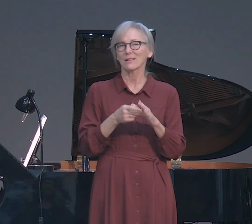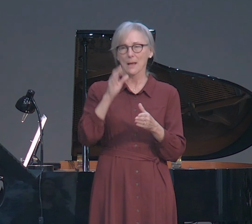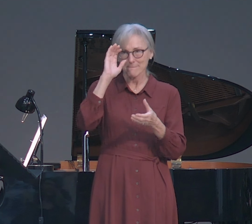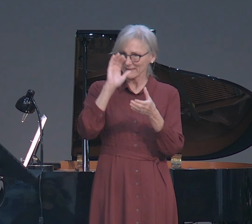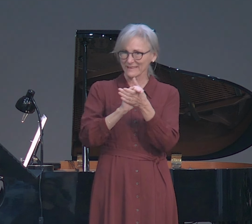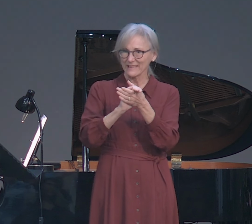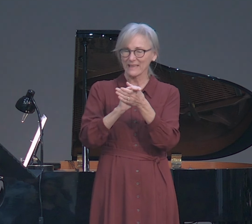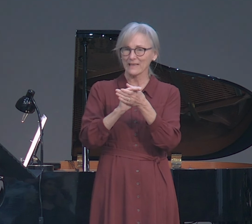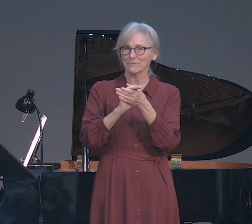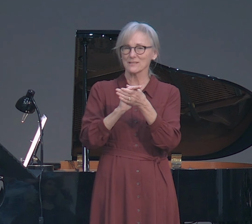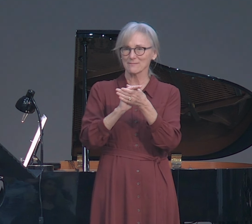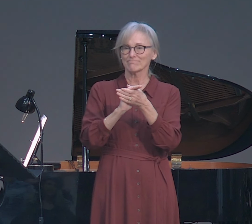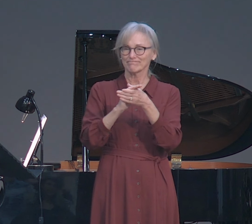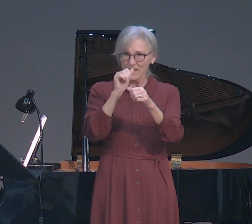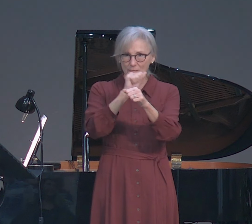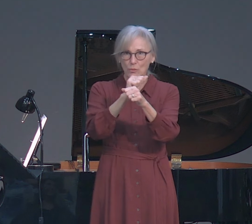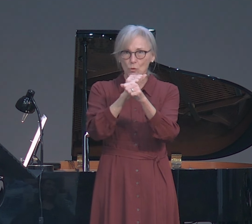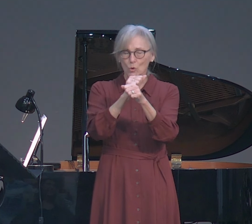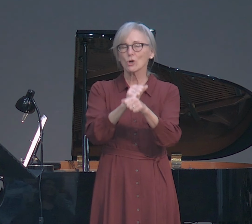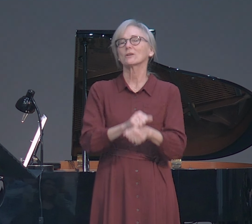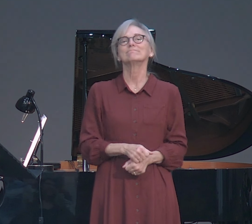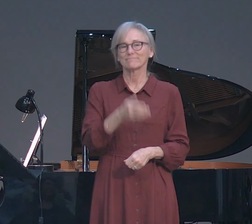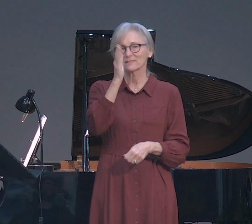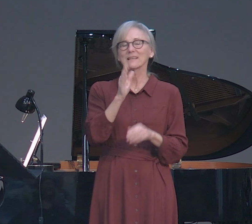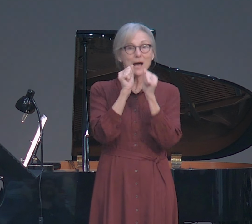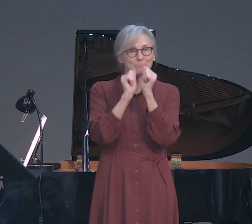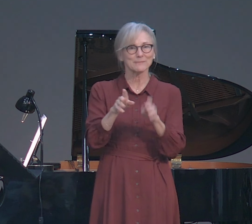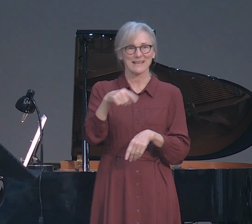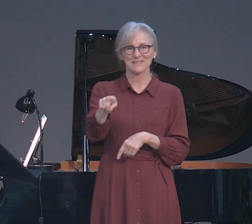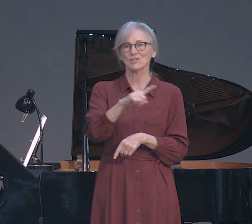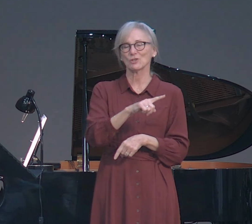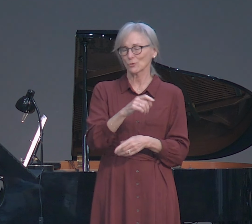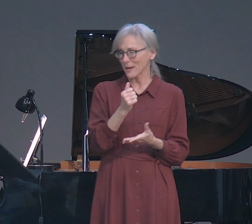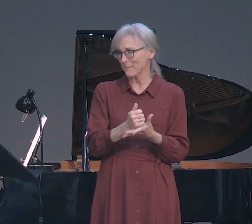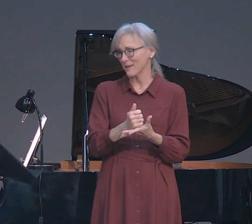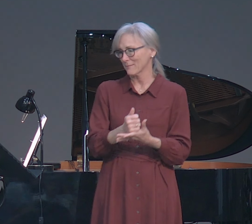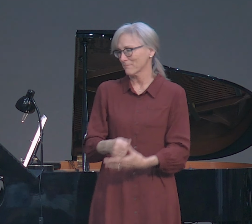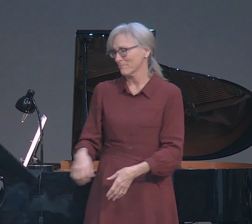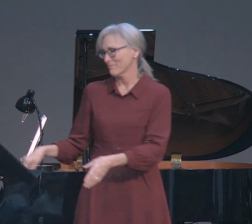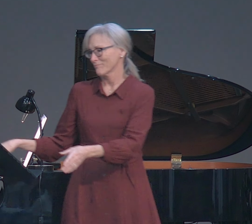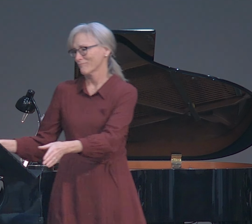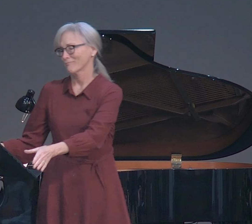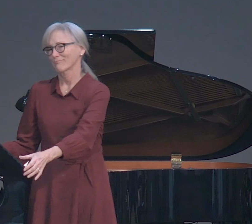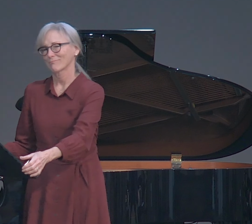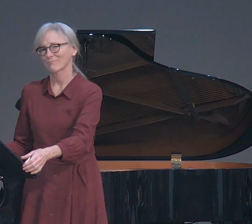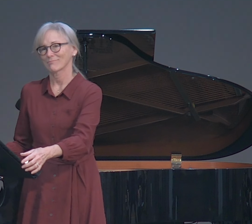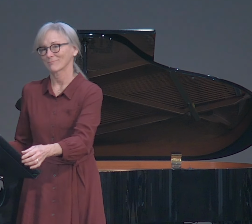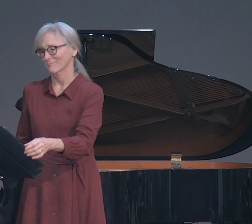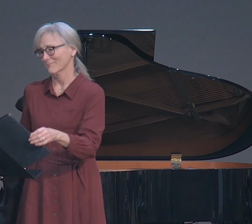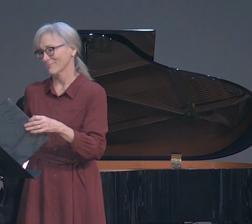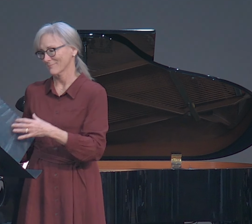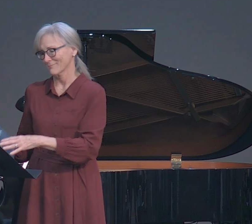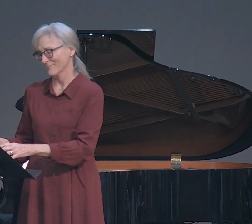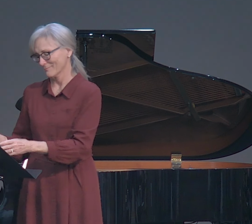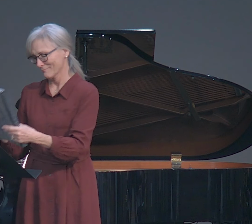mission. Let's do the same. God bless you. Have a great week in the Lord.